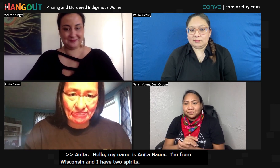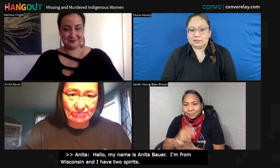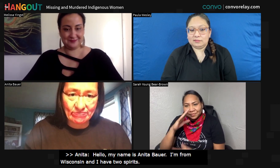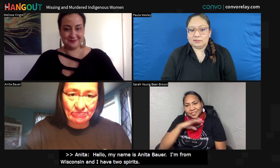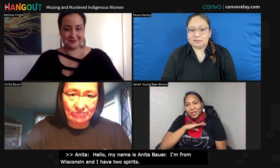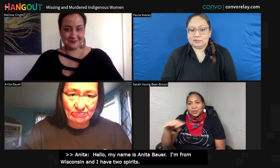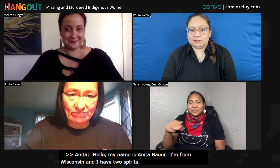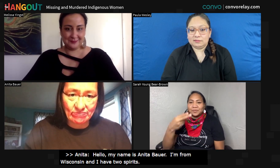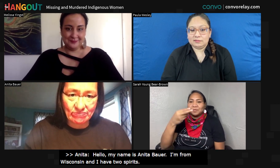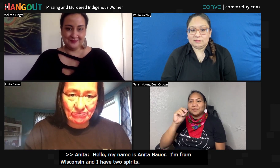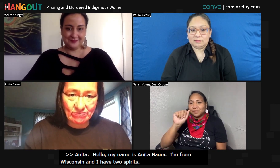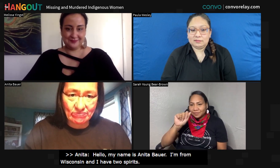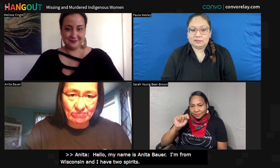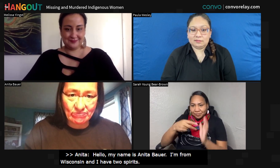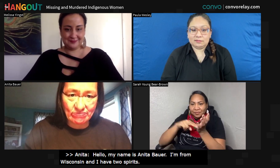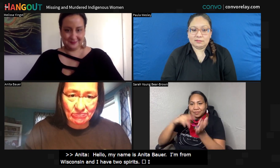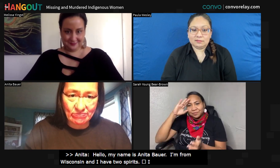And go ahead, Sarah, you're next.